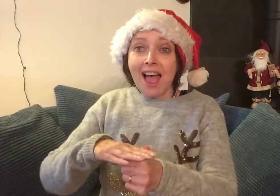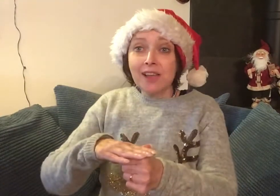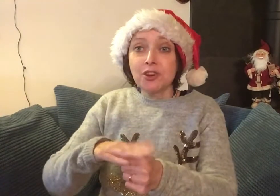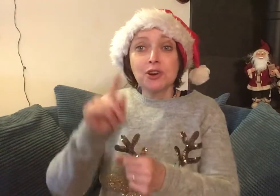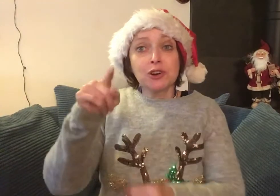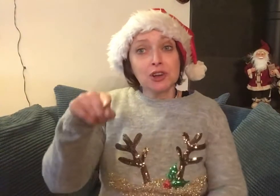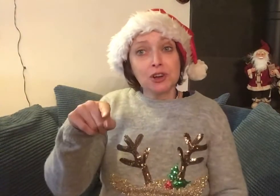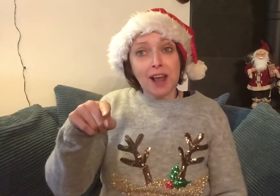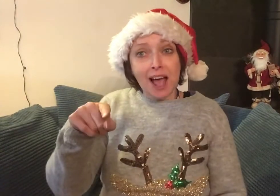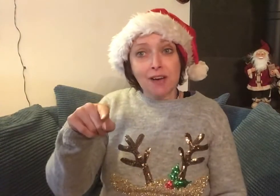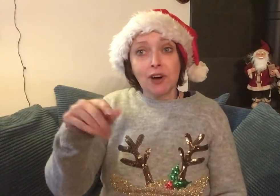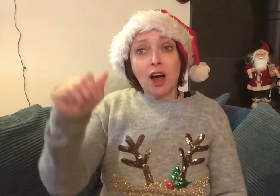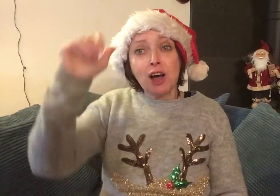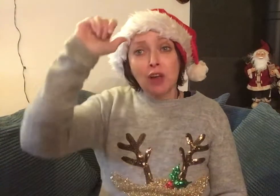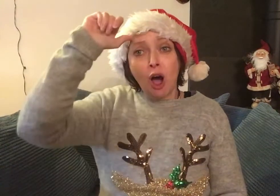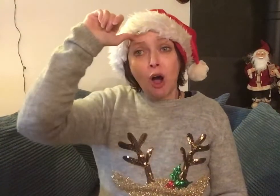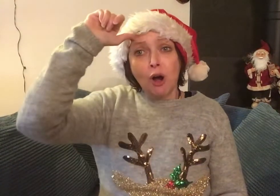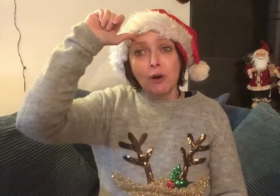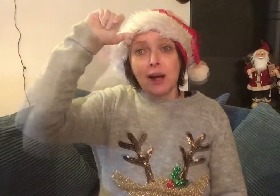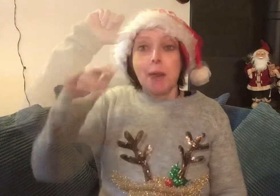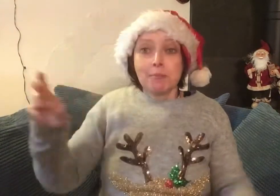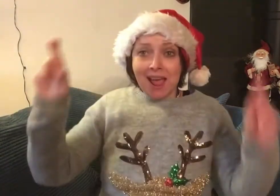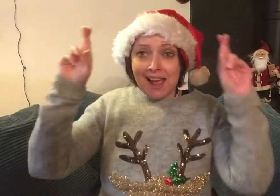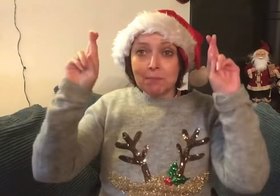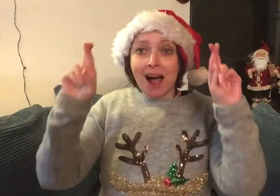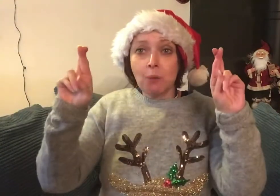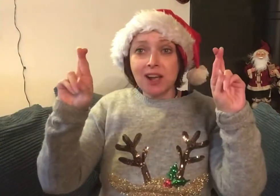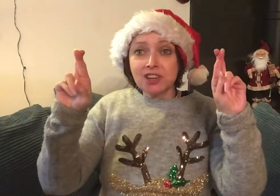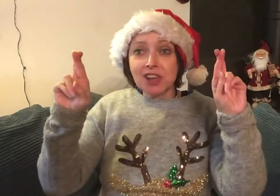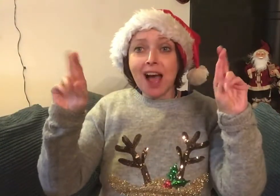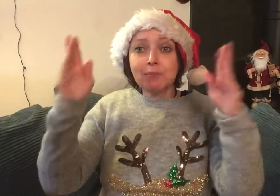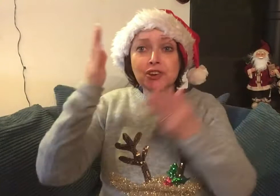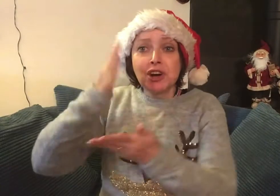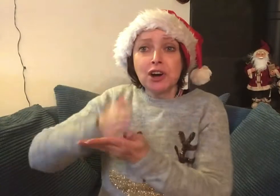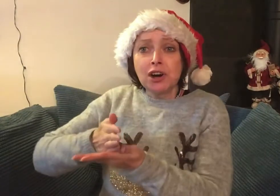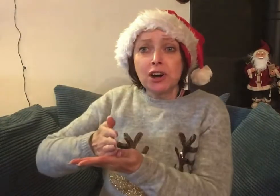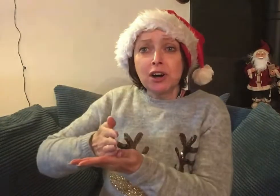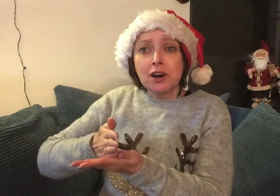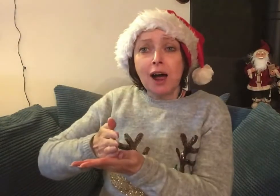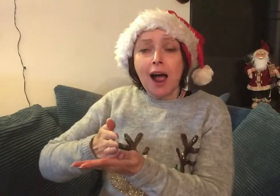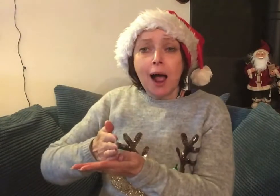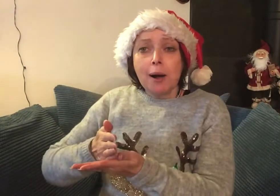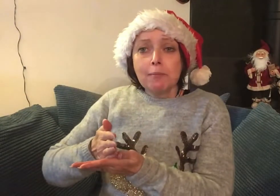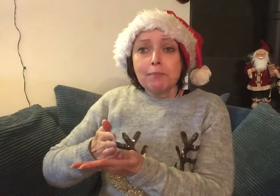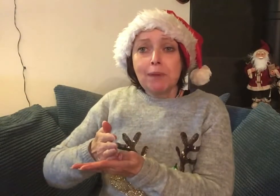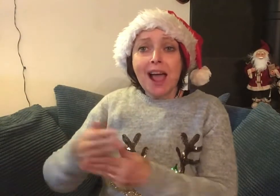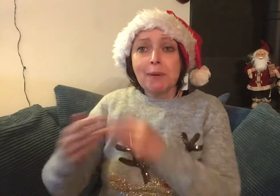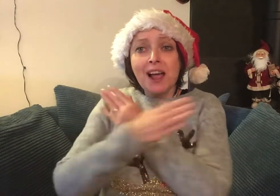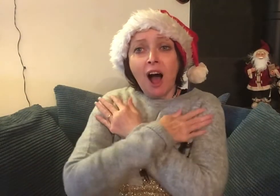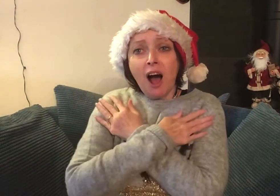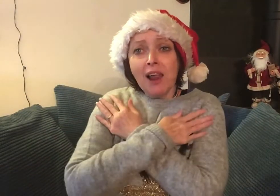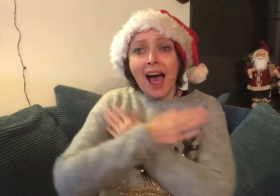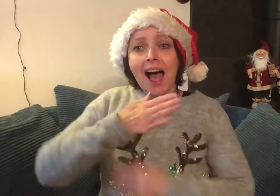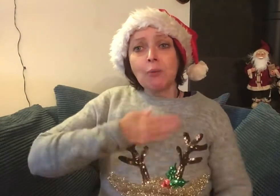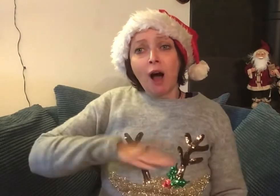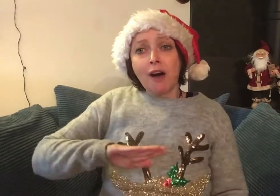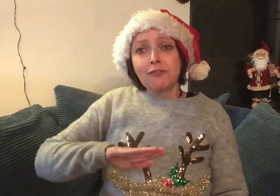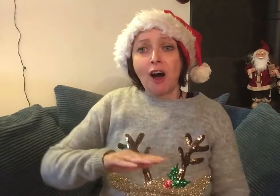you could ever know. Make my wish come true. Baby, all I want for